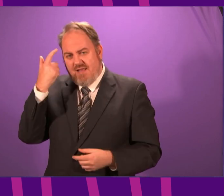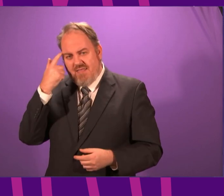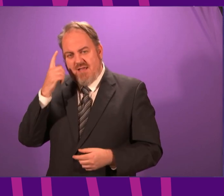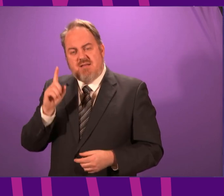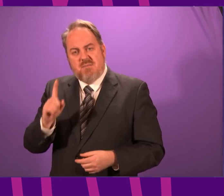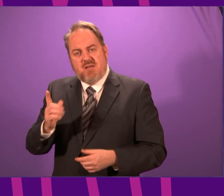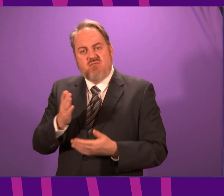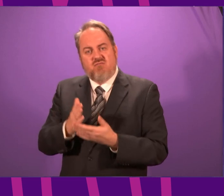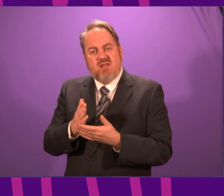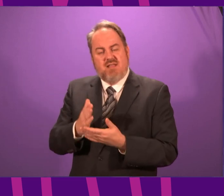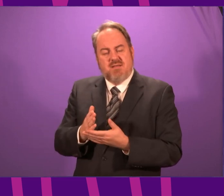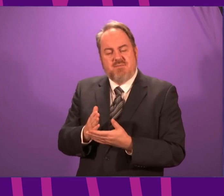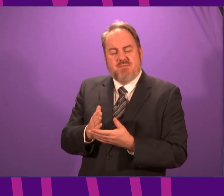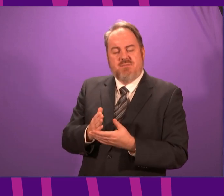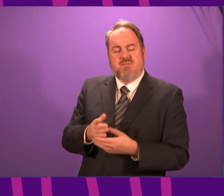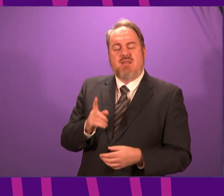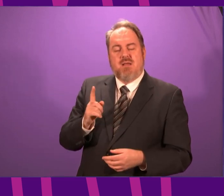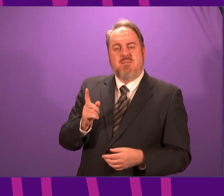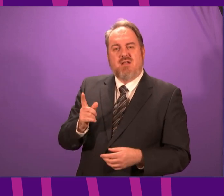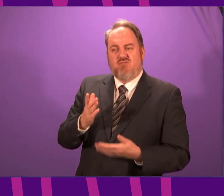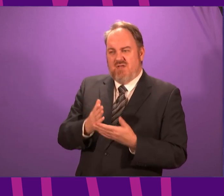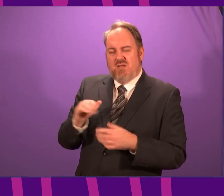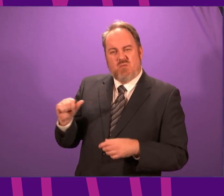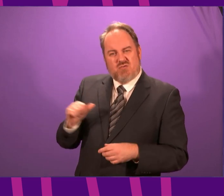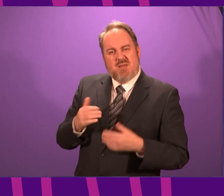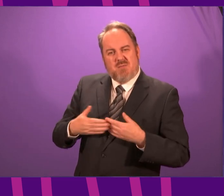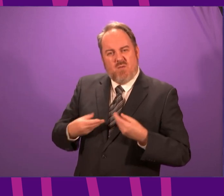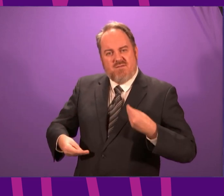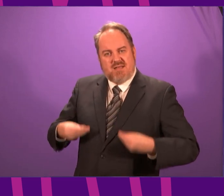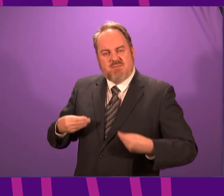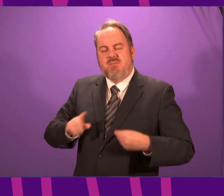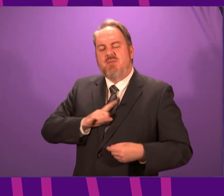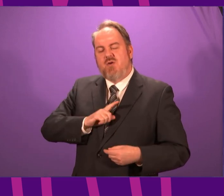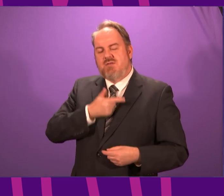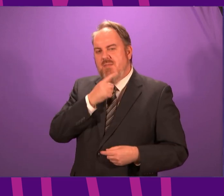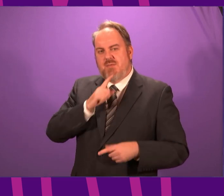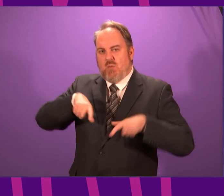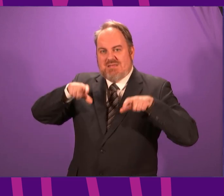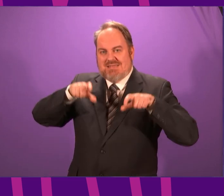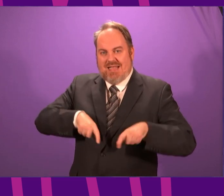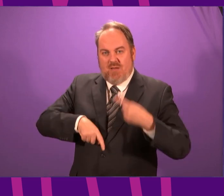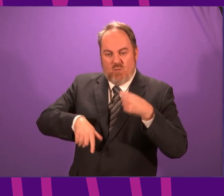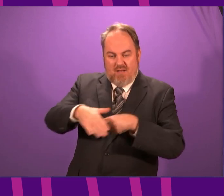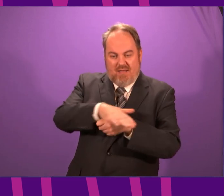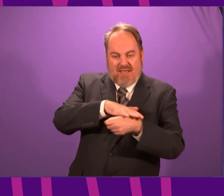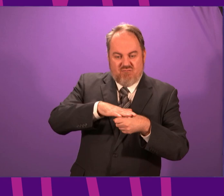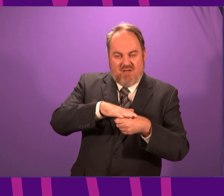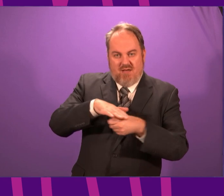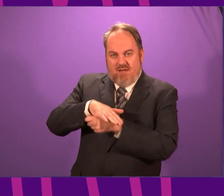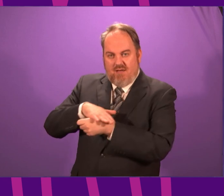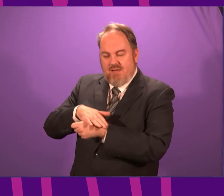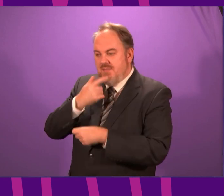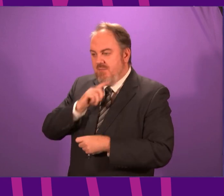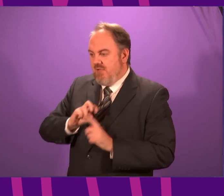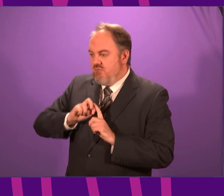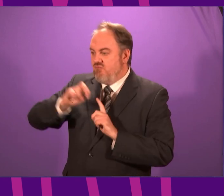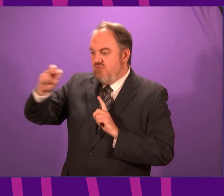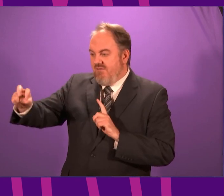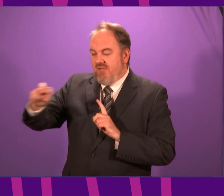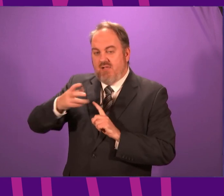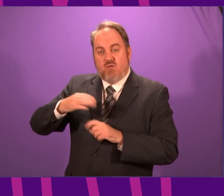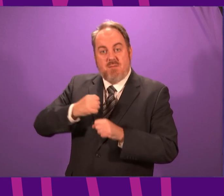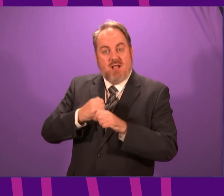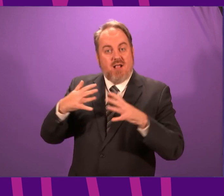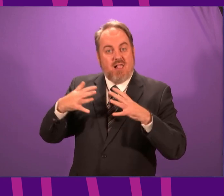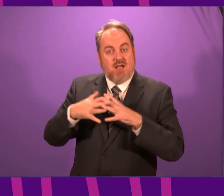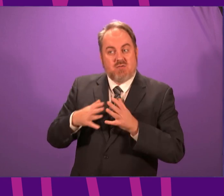if there was that type that additional flexibility, because people will travel, and it's already been documented of people travelling from Glasgow